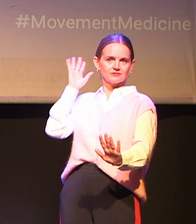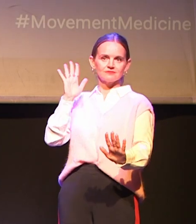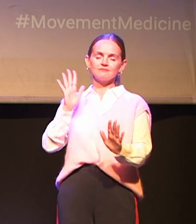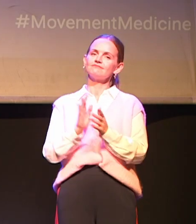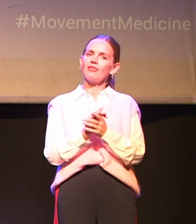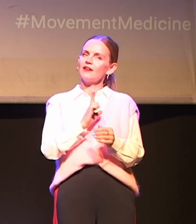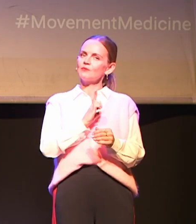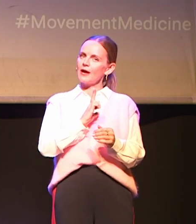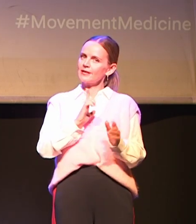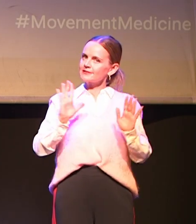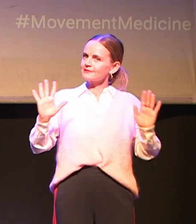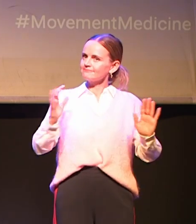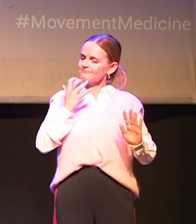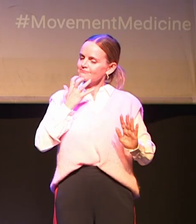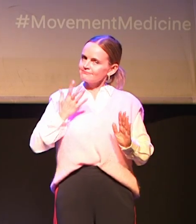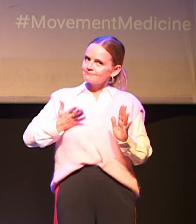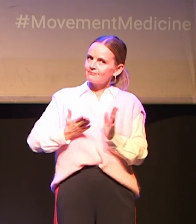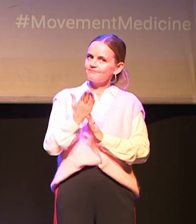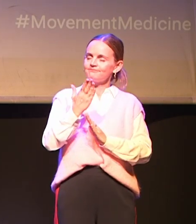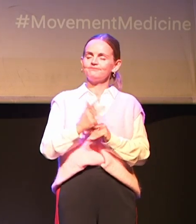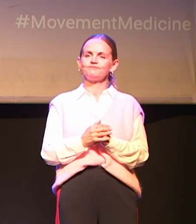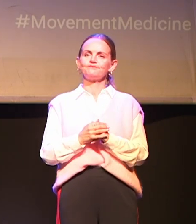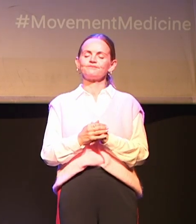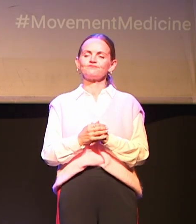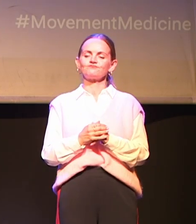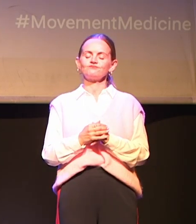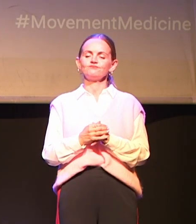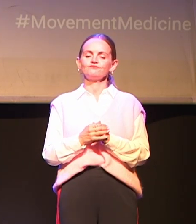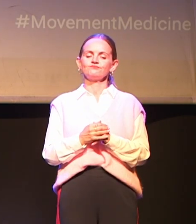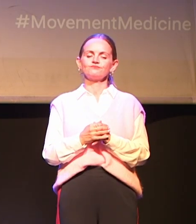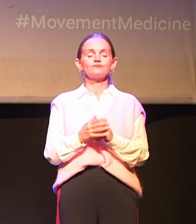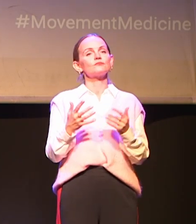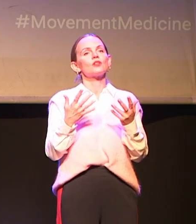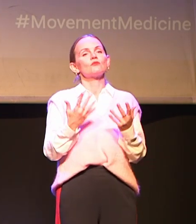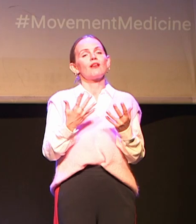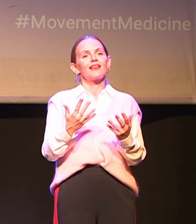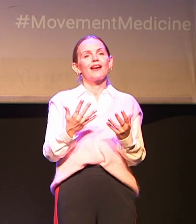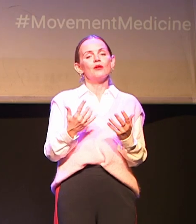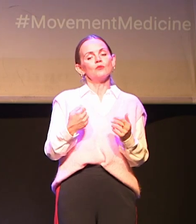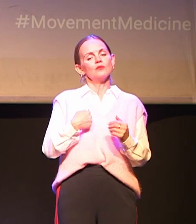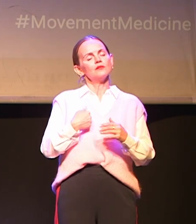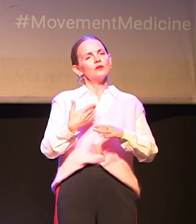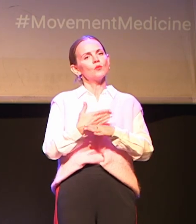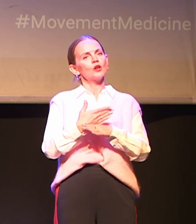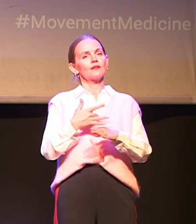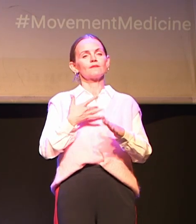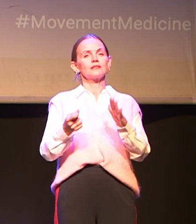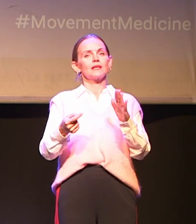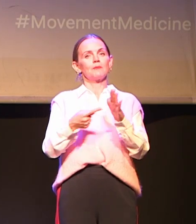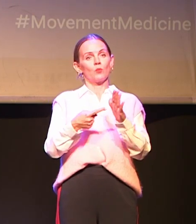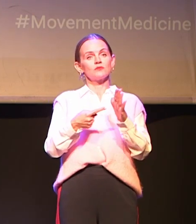this life. Um, and, right now this work feels especially important, I think, to move towards